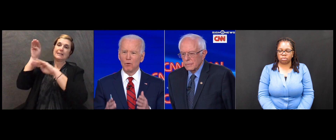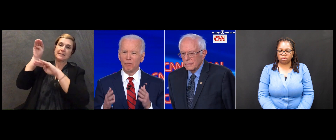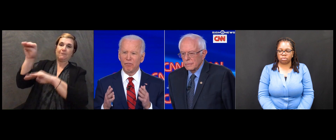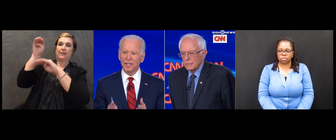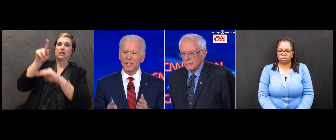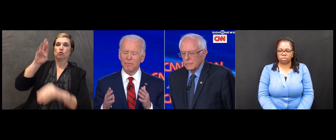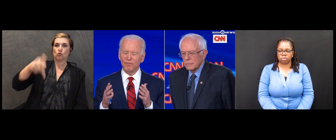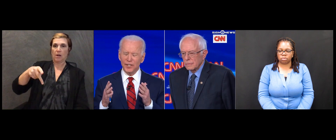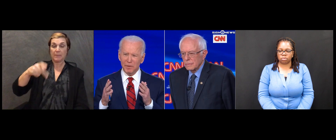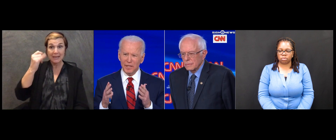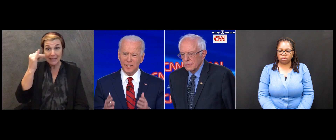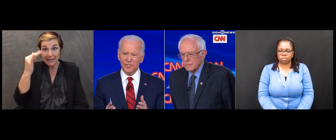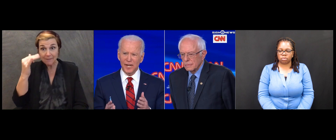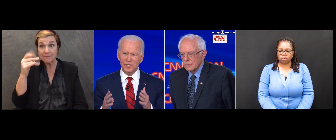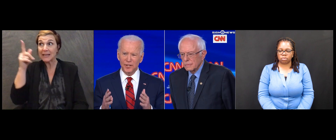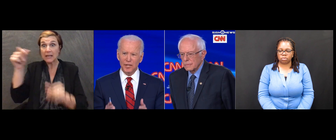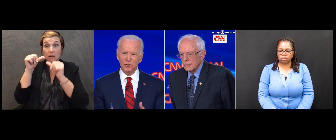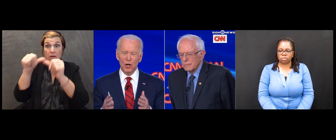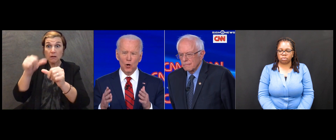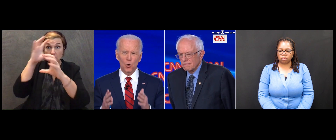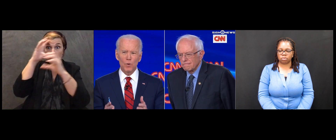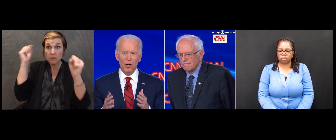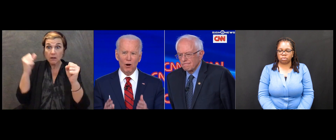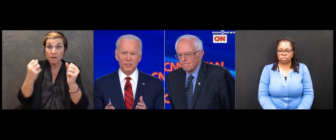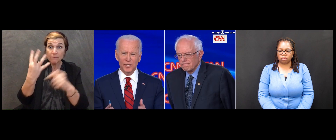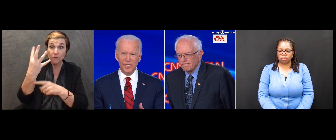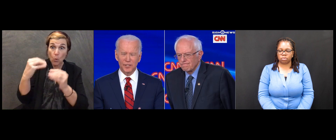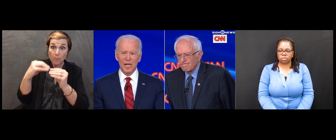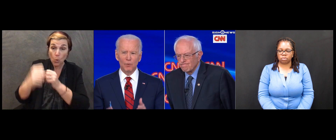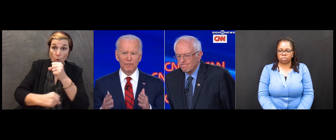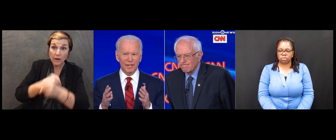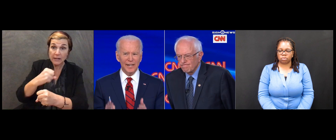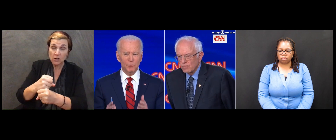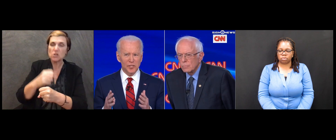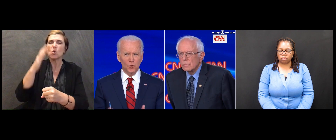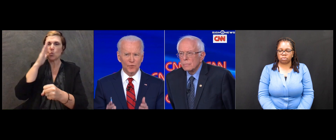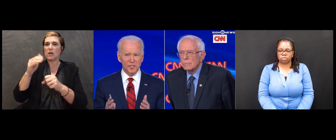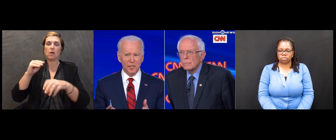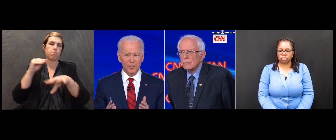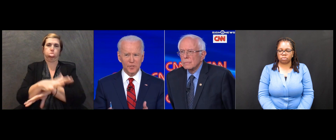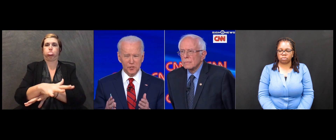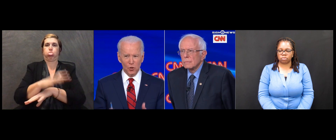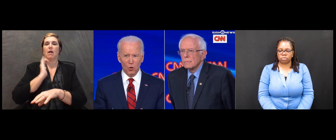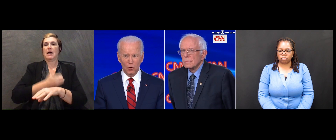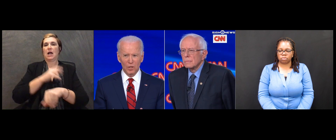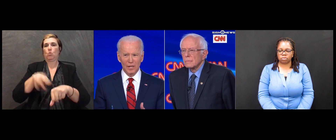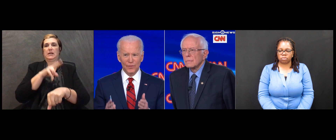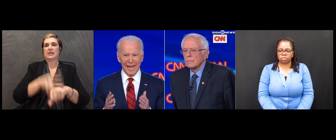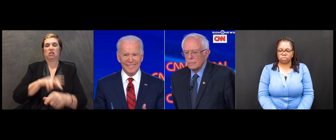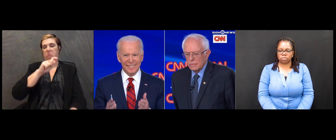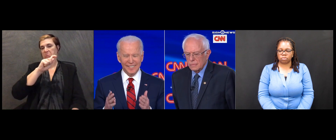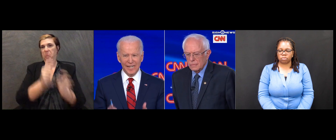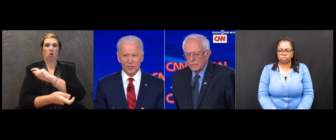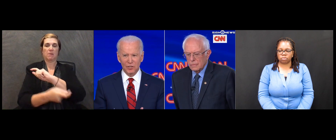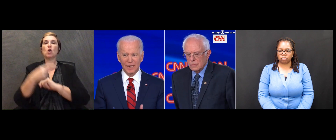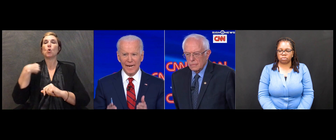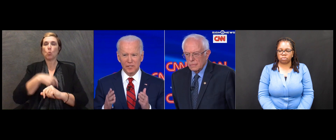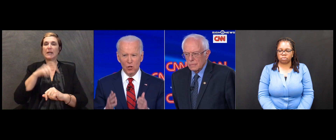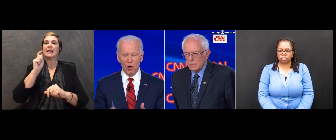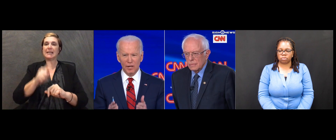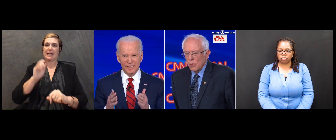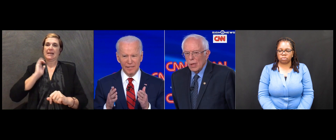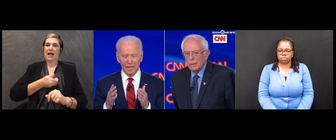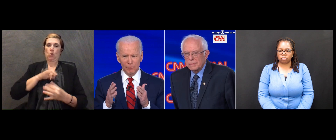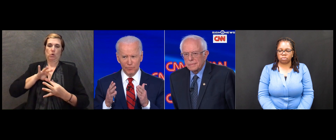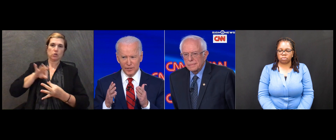Trump will fundamentally change the nature of who we are as a nation. We've got to restore this country's soul. That's essential. And